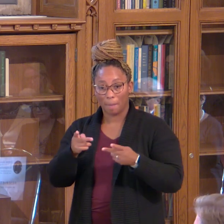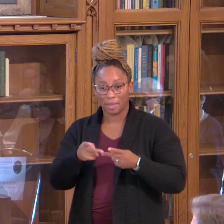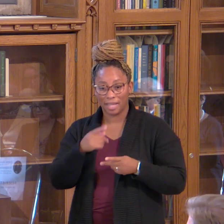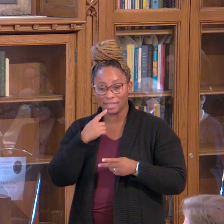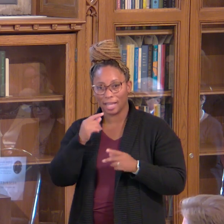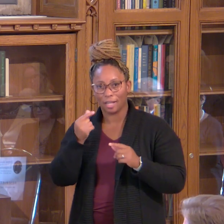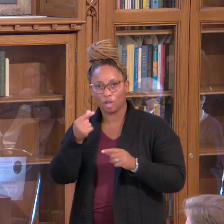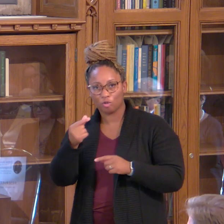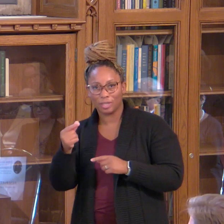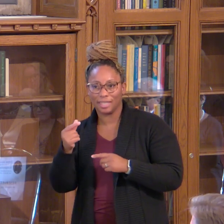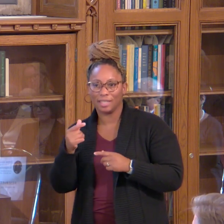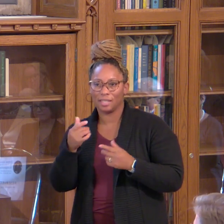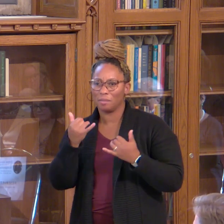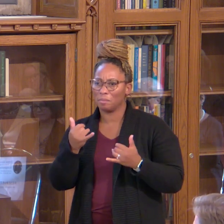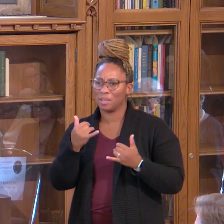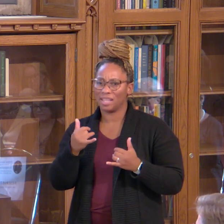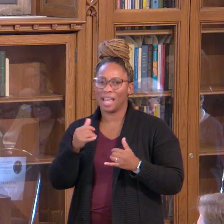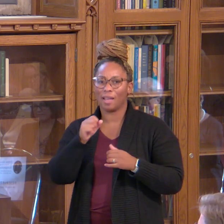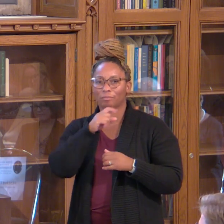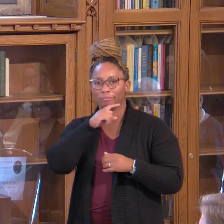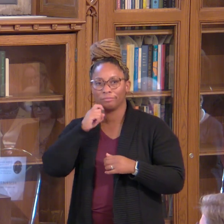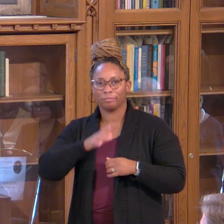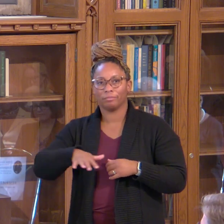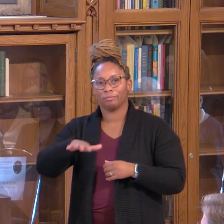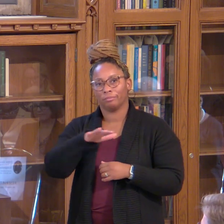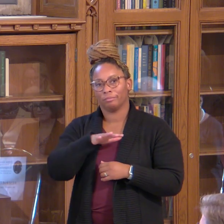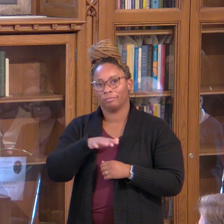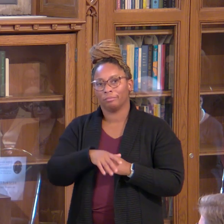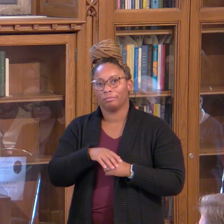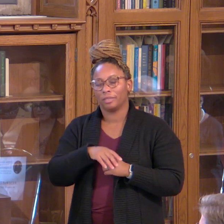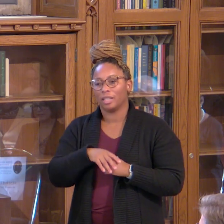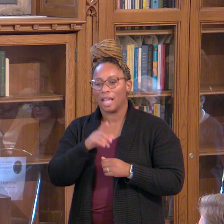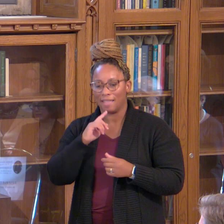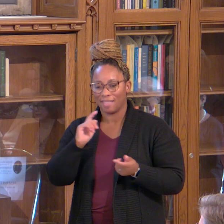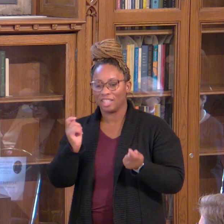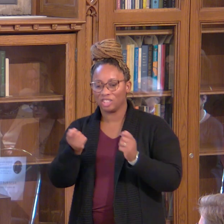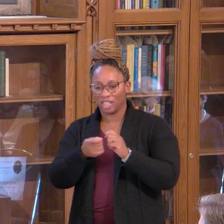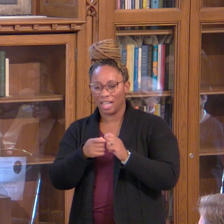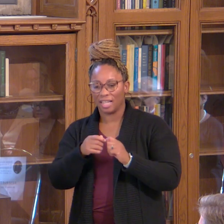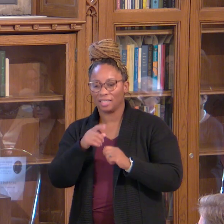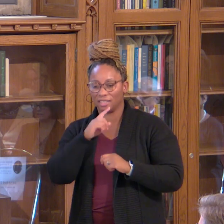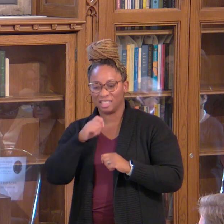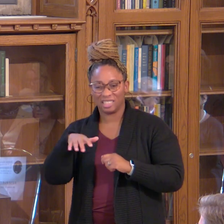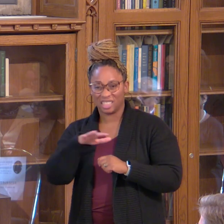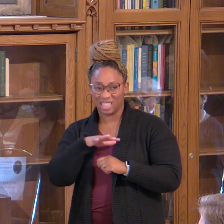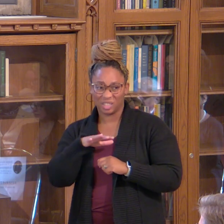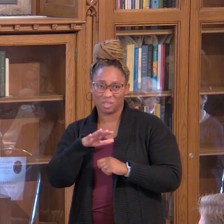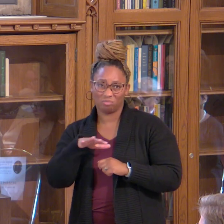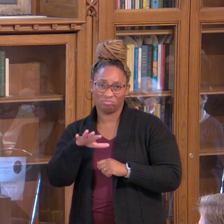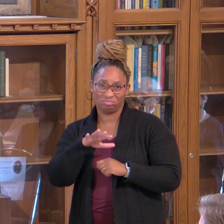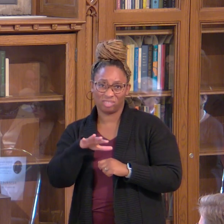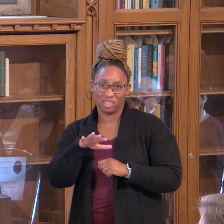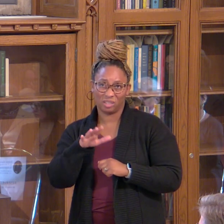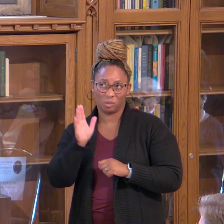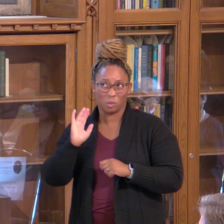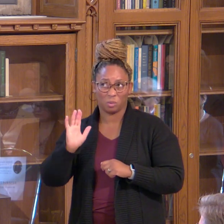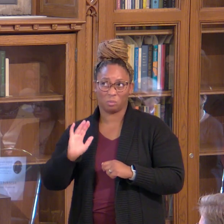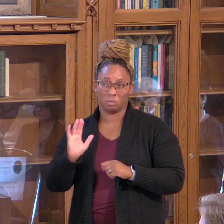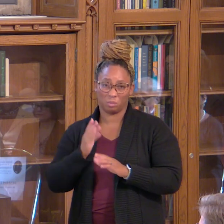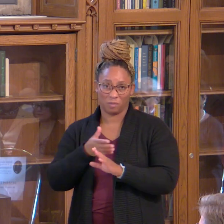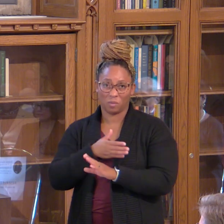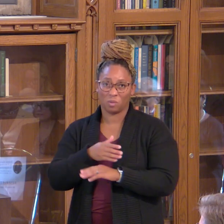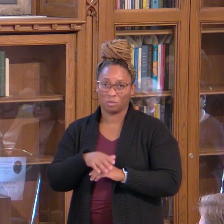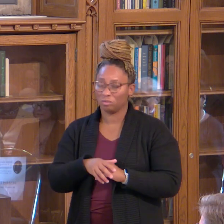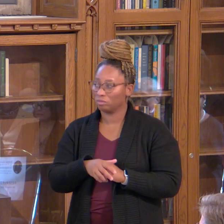green that are now the Sahara desert in fact they changed to Desert relatively early in way way earlier than